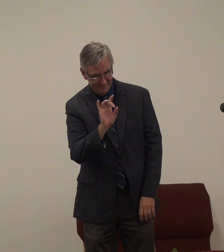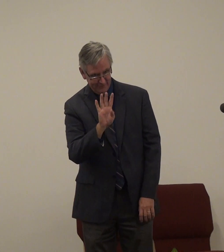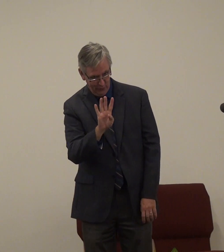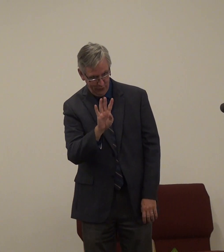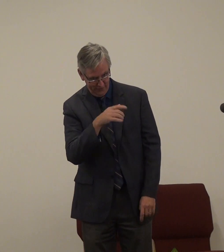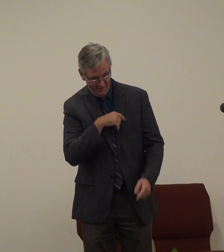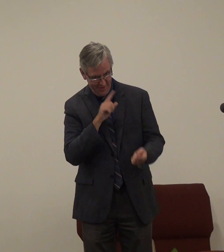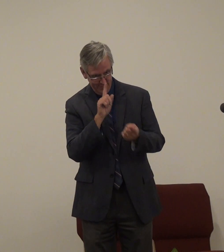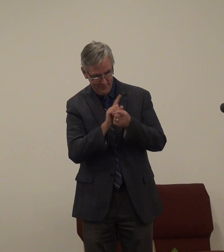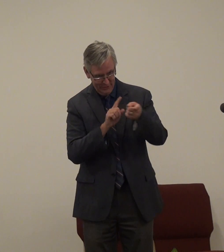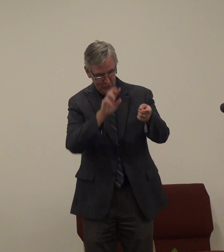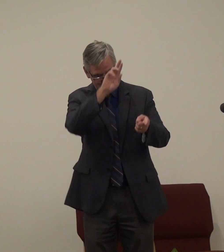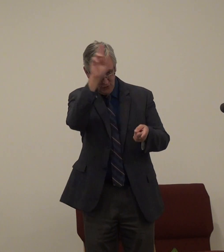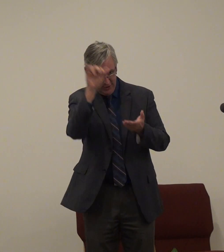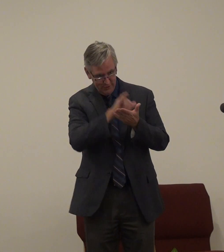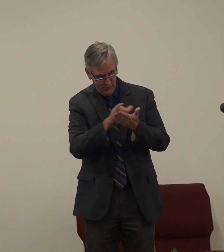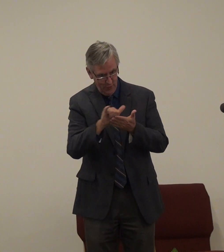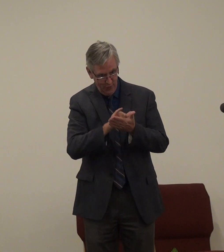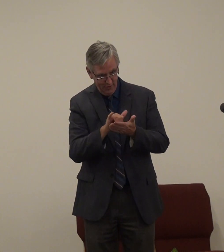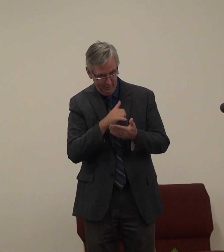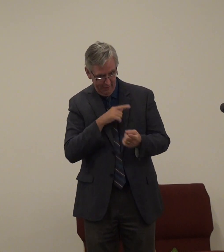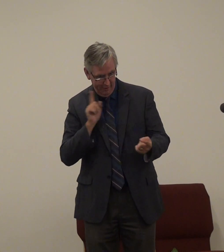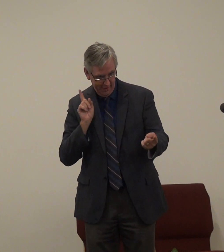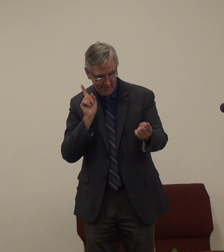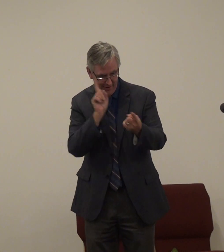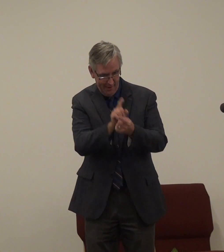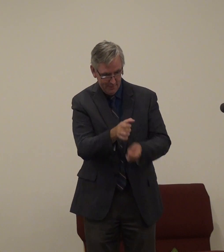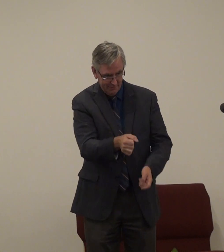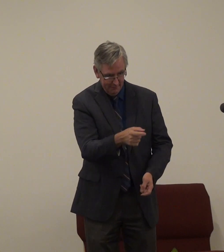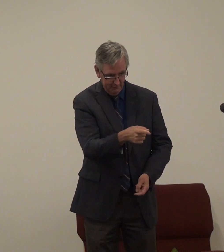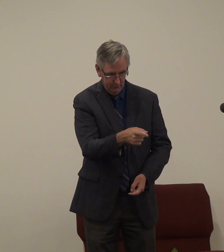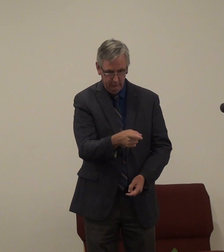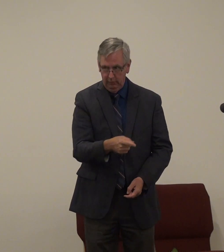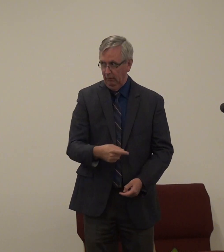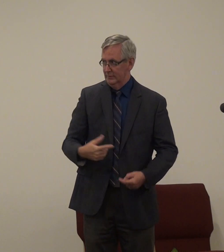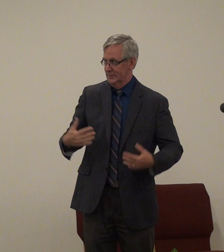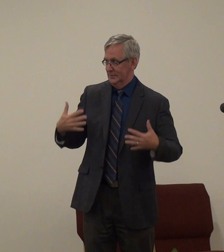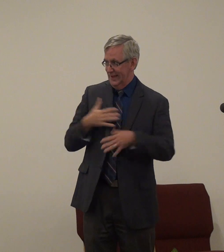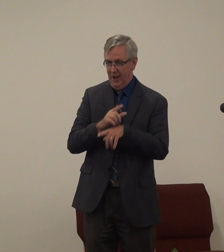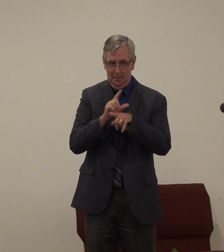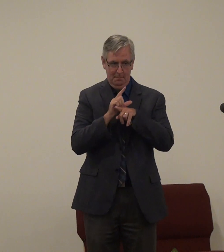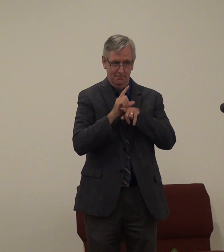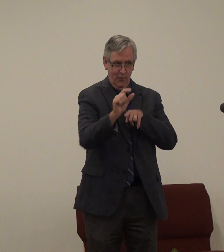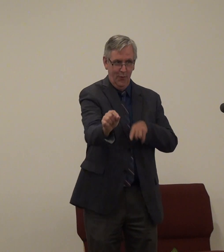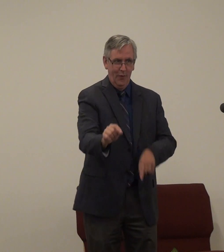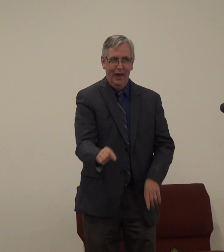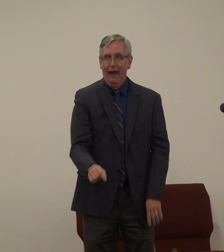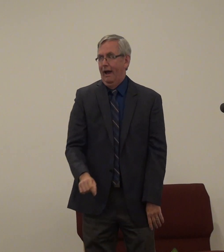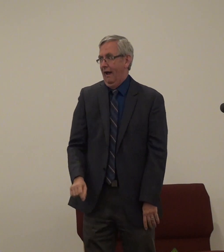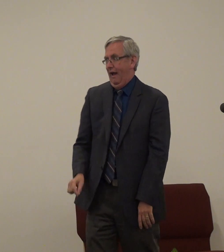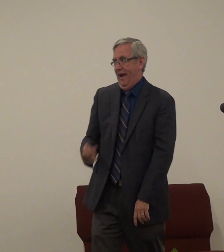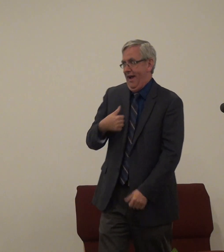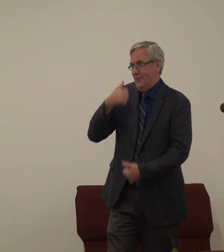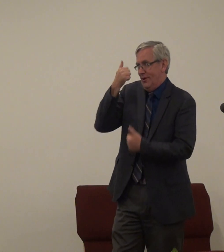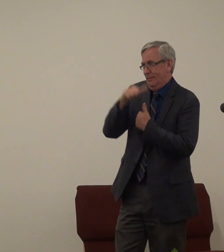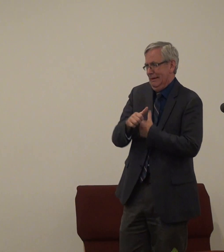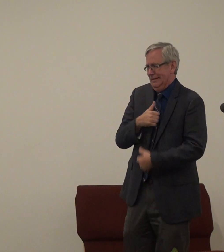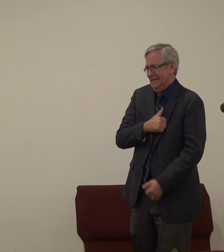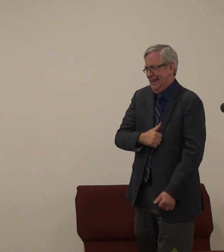I remember back in 1984 when I saw you in Rochester, I tried to talk to you then and you were scared. You took off. He said, I know.